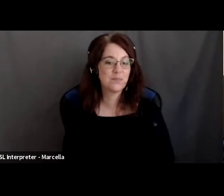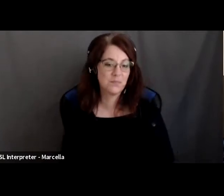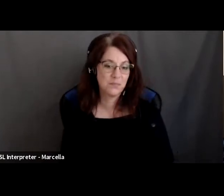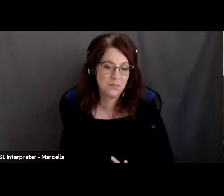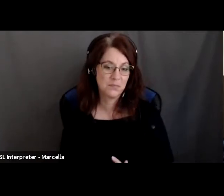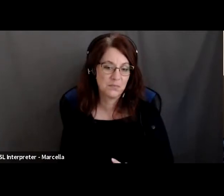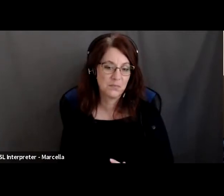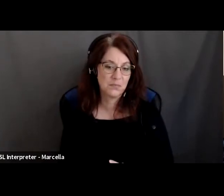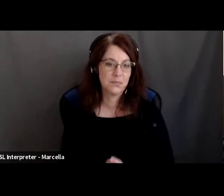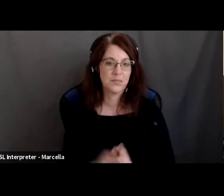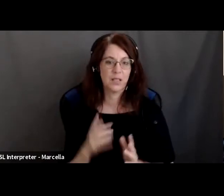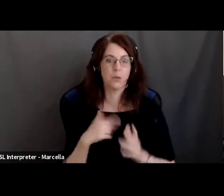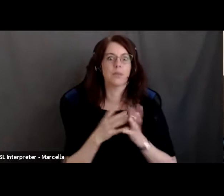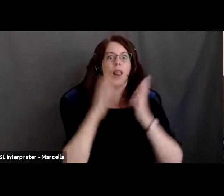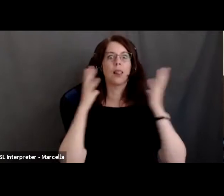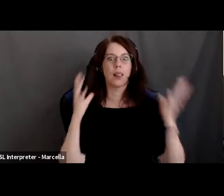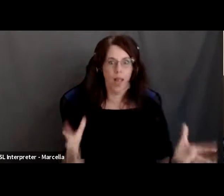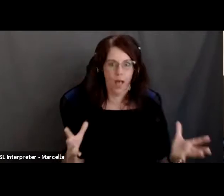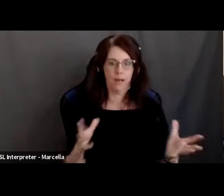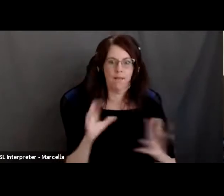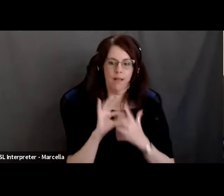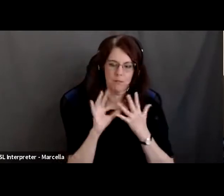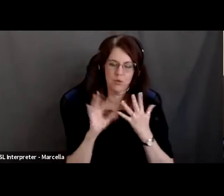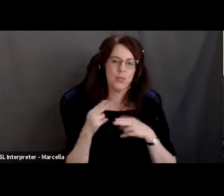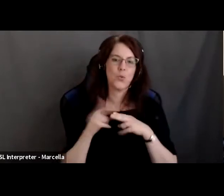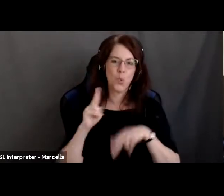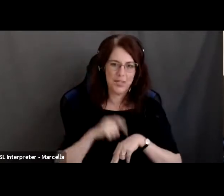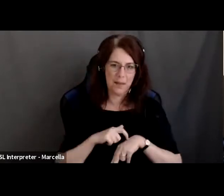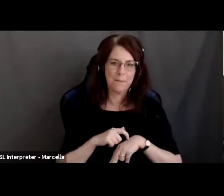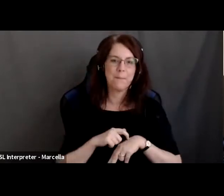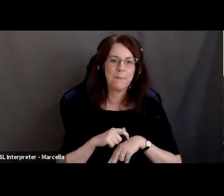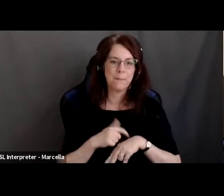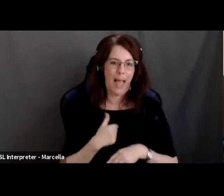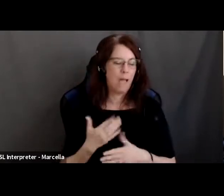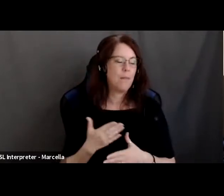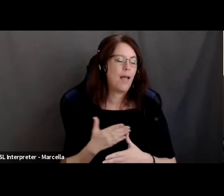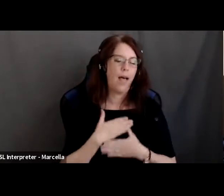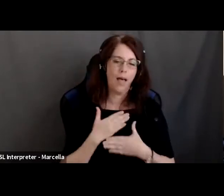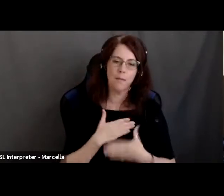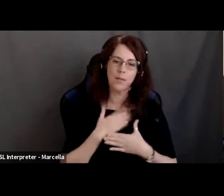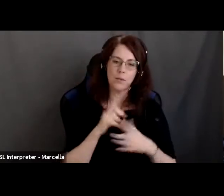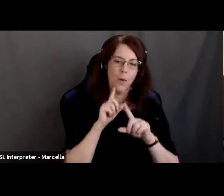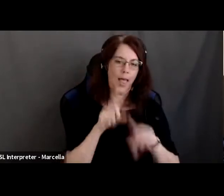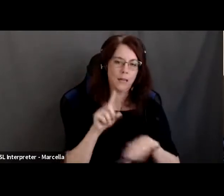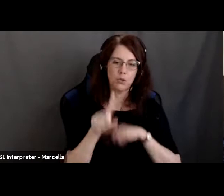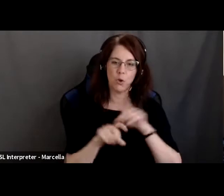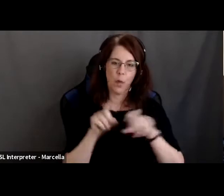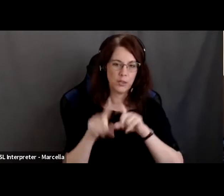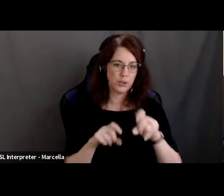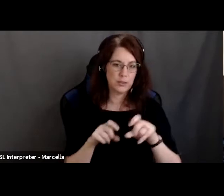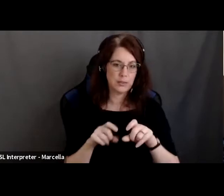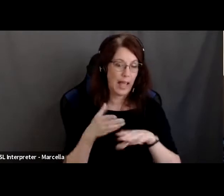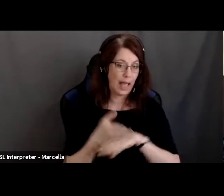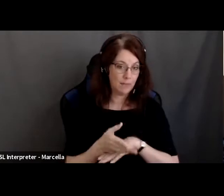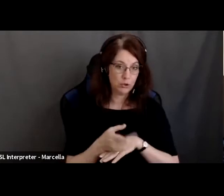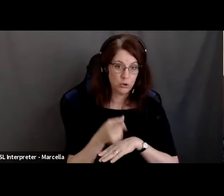I know we went over a lot of solutions in a very short amount of time. I am happy to answer any questions. Afterwards,